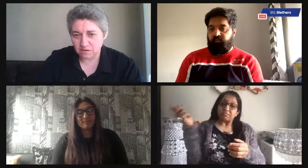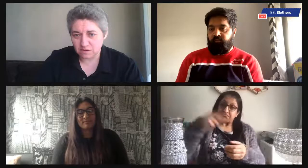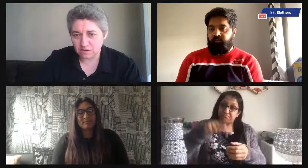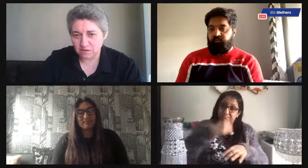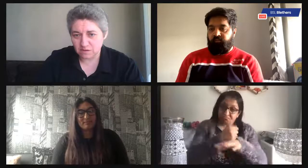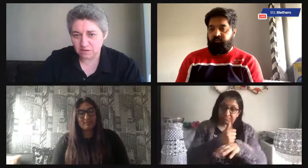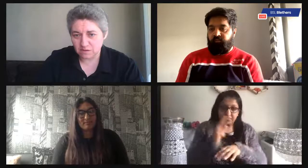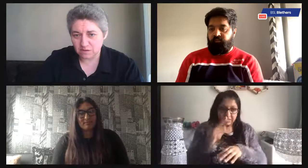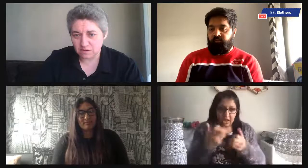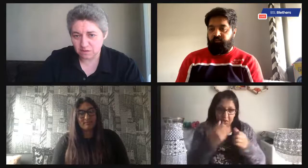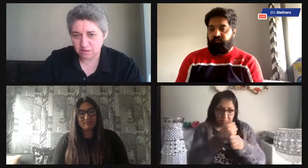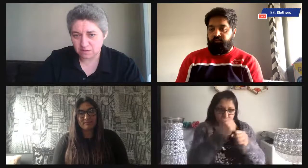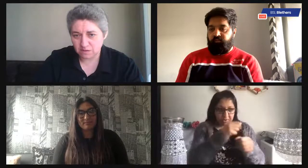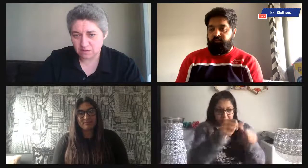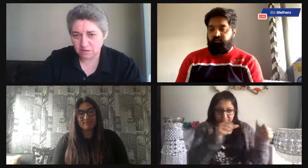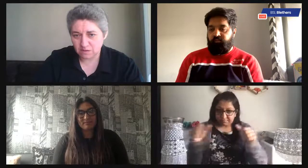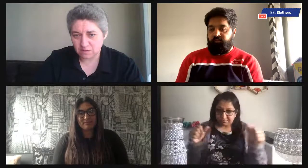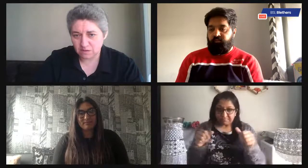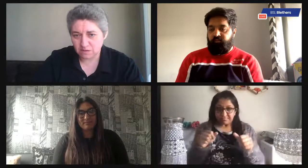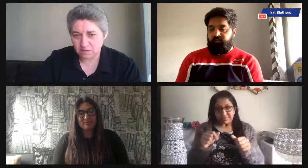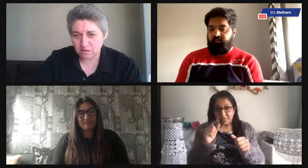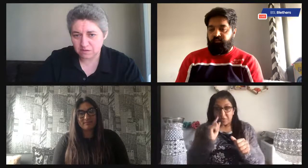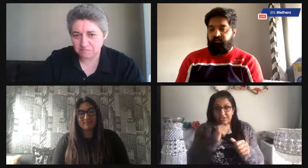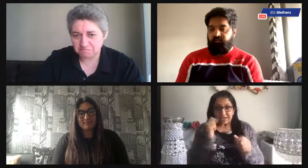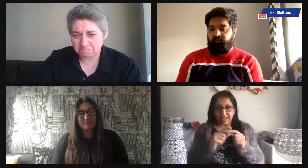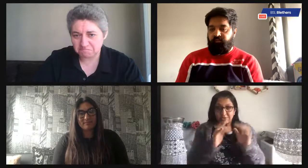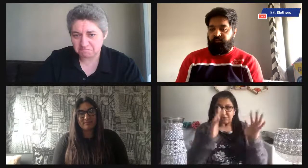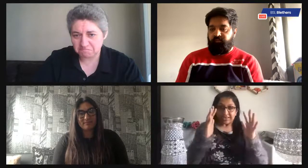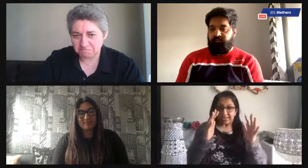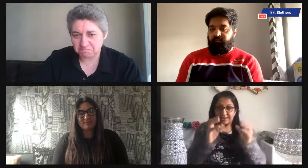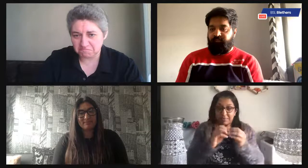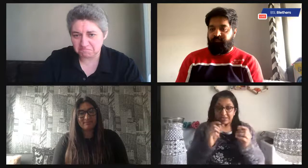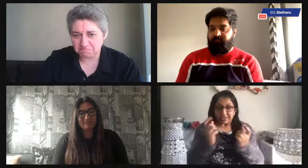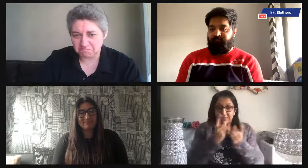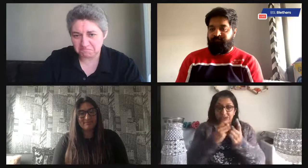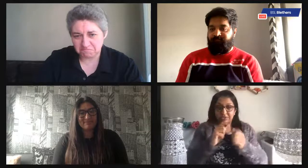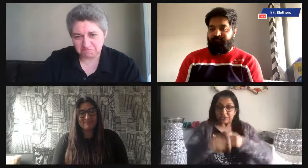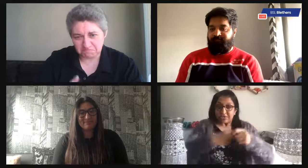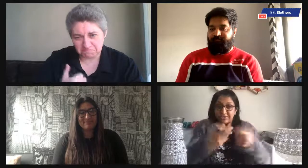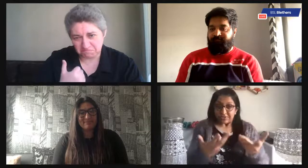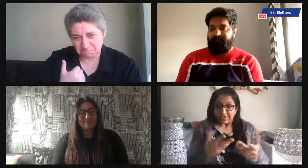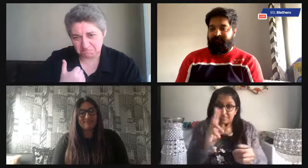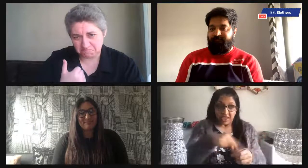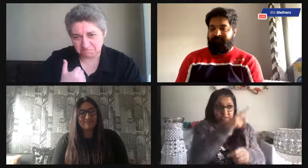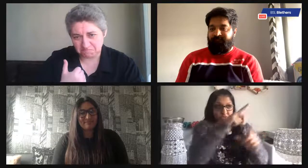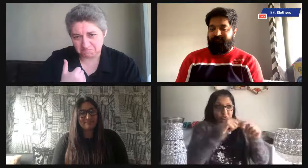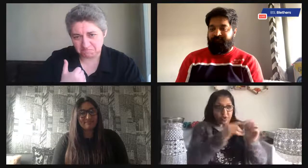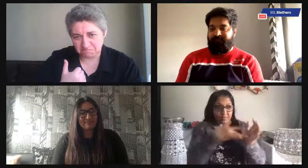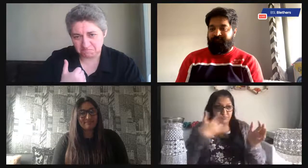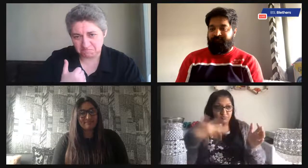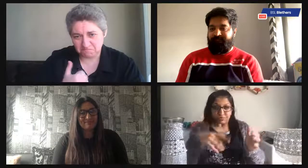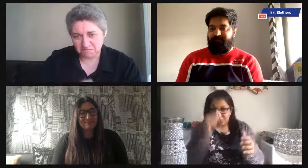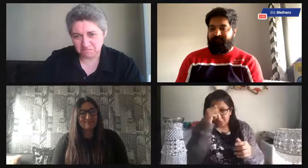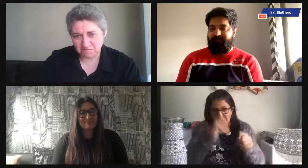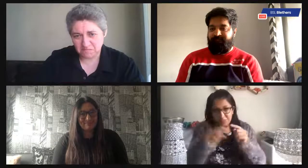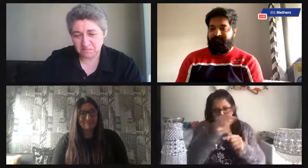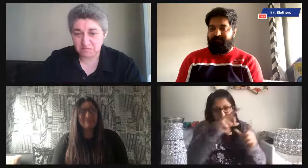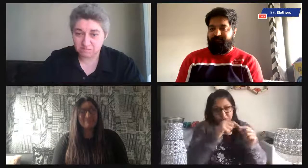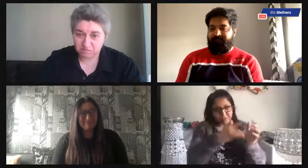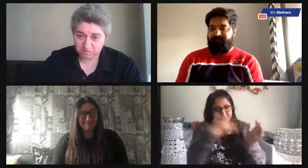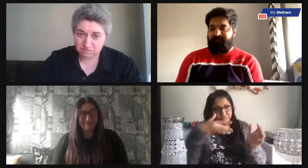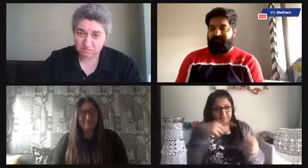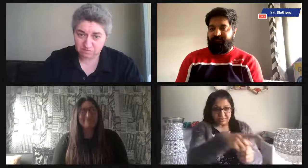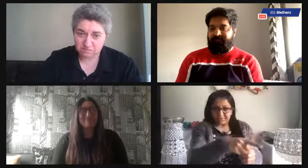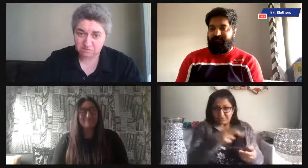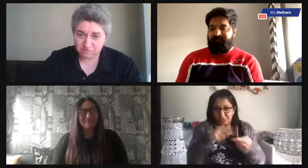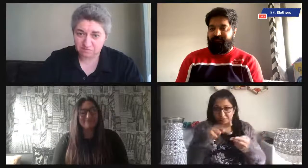glass material and you just sort of redecorate it. So it kind of upskills it and gives it a wee bit of glamour and a bit of glitter to your life.